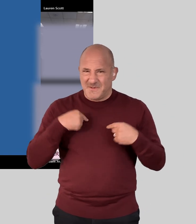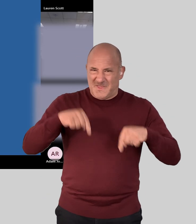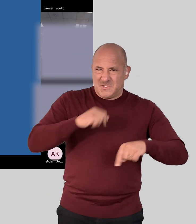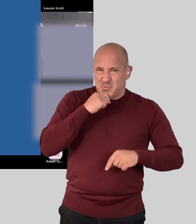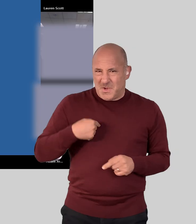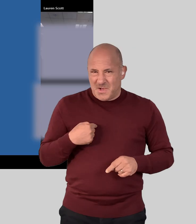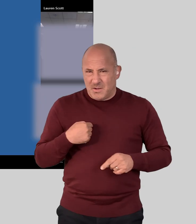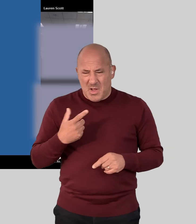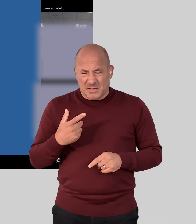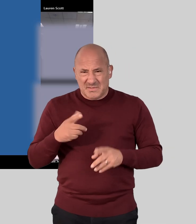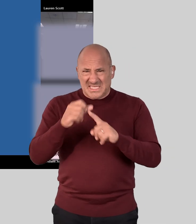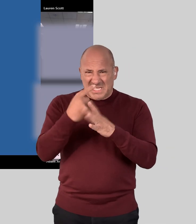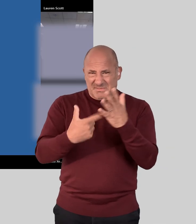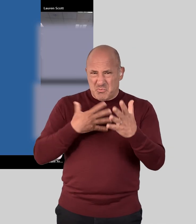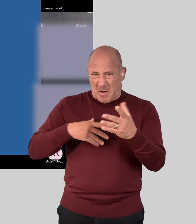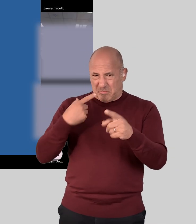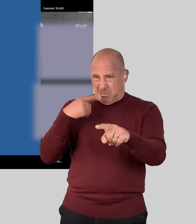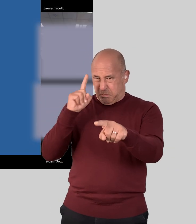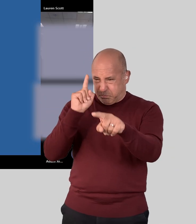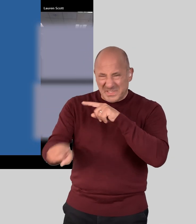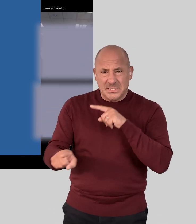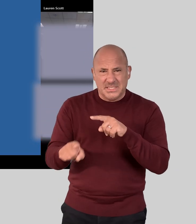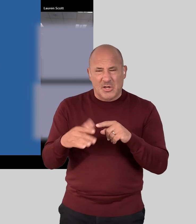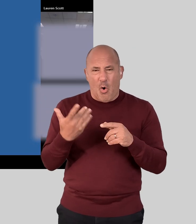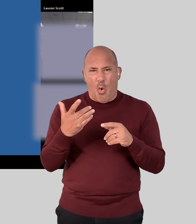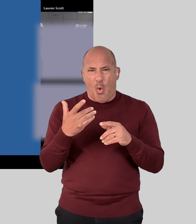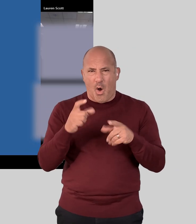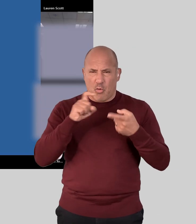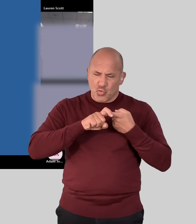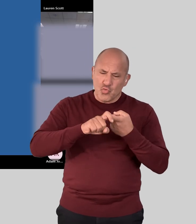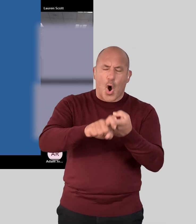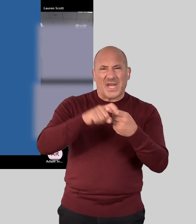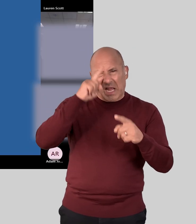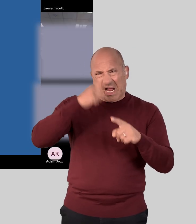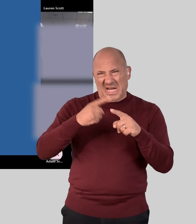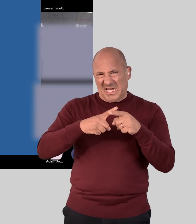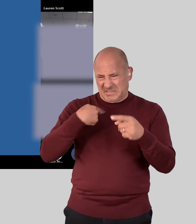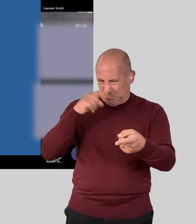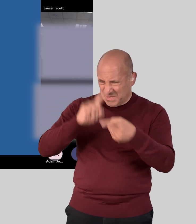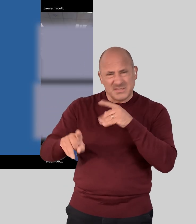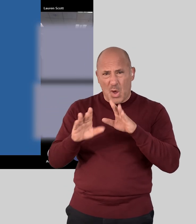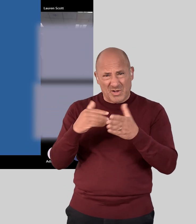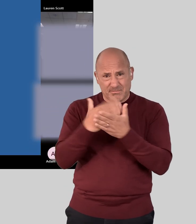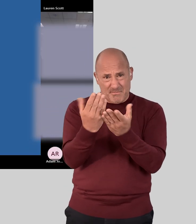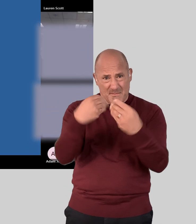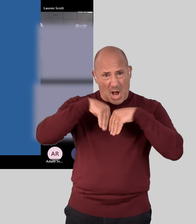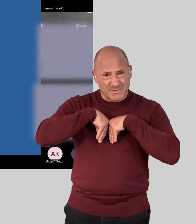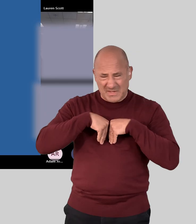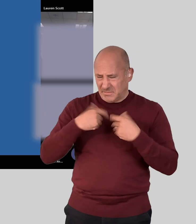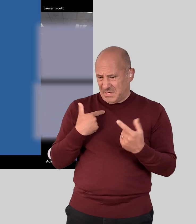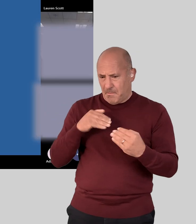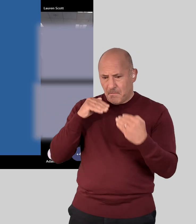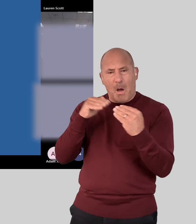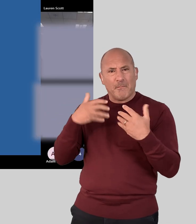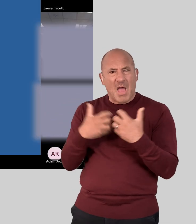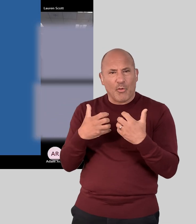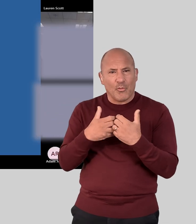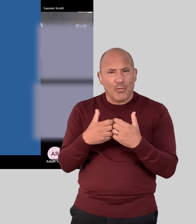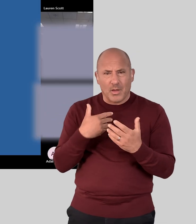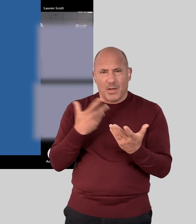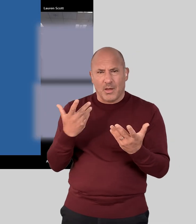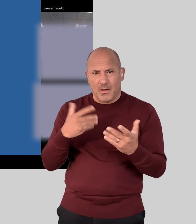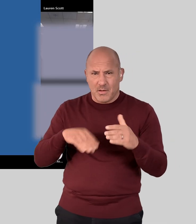you don't need to beat disability or chronic illness, it's a part of you, but how do I meet it? How do I meet it in the fullness and the rawness